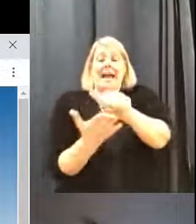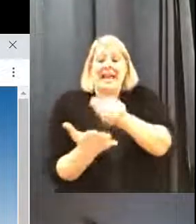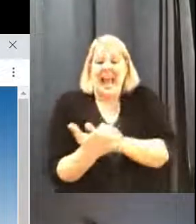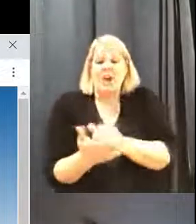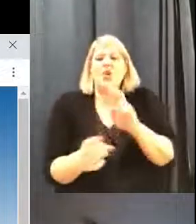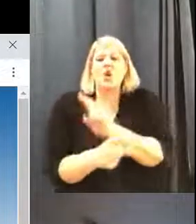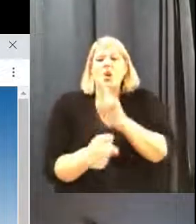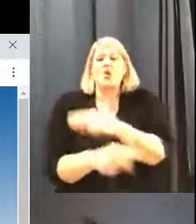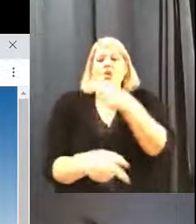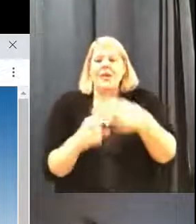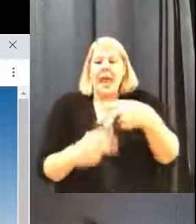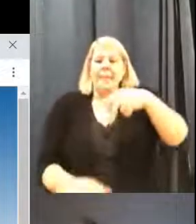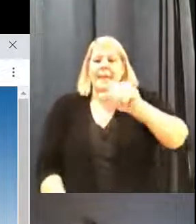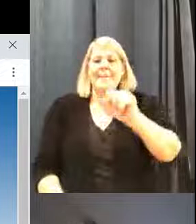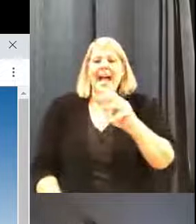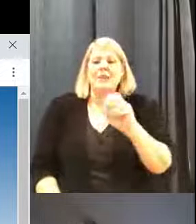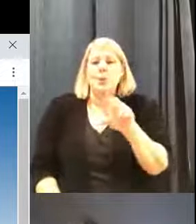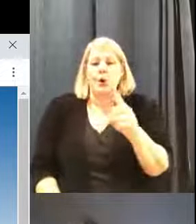created,